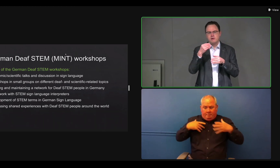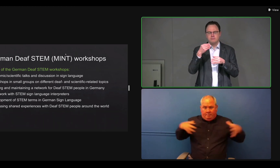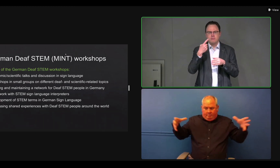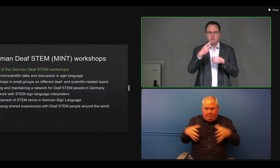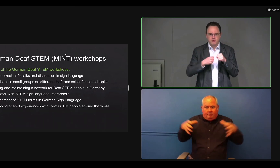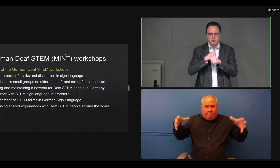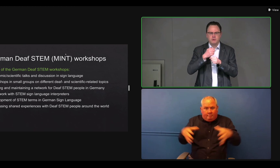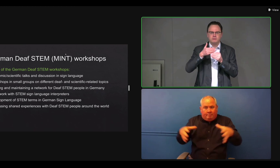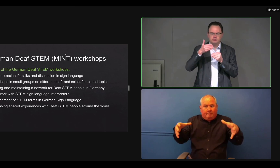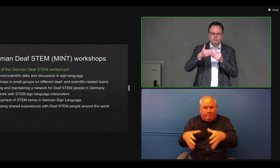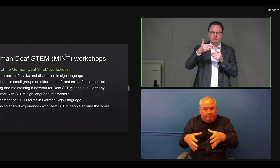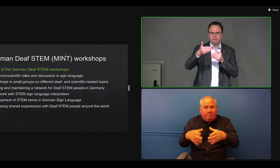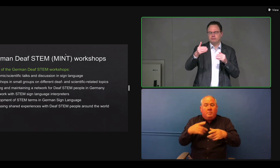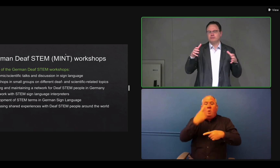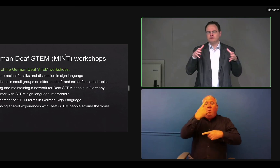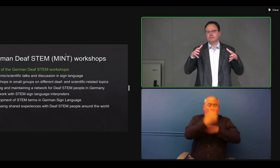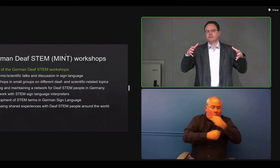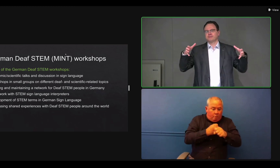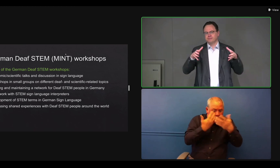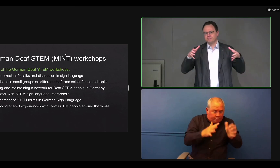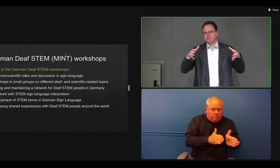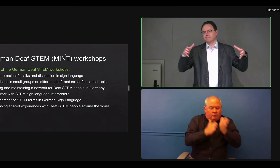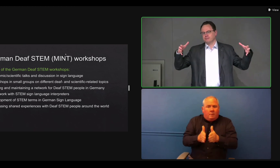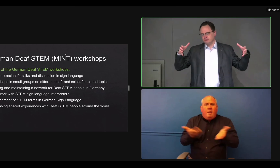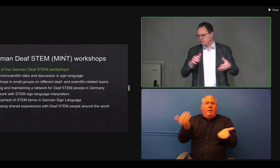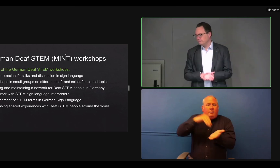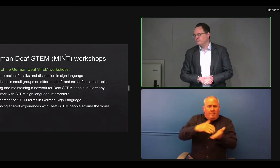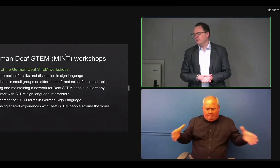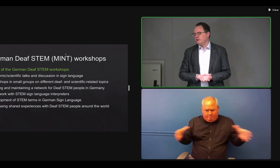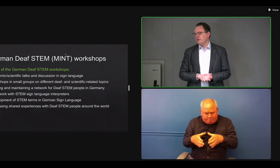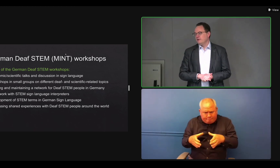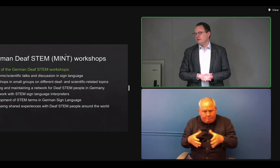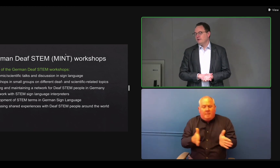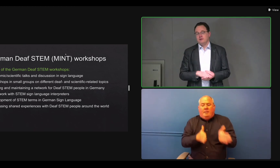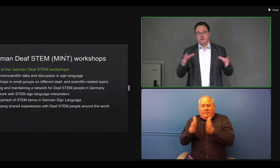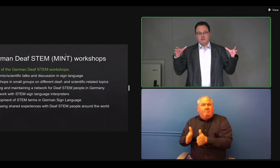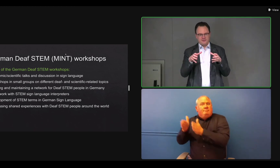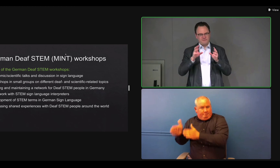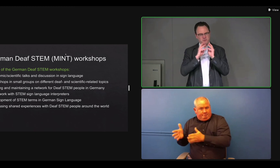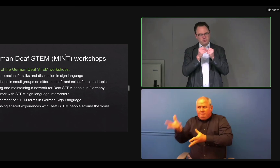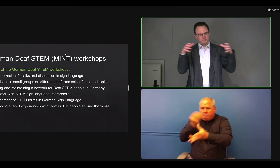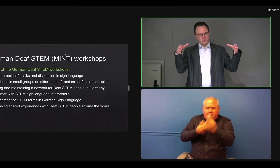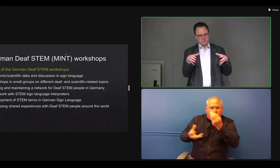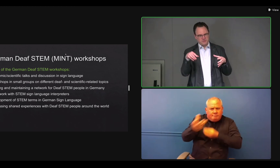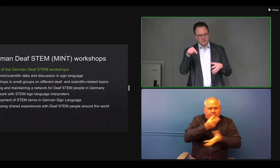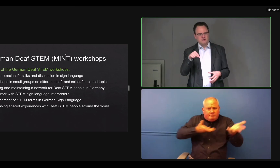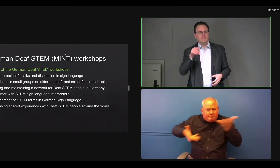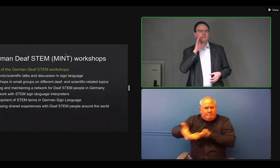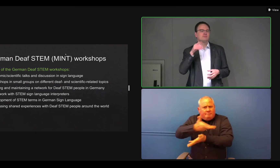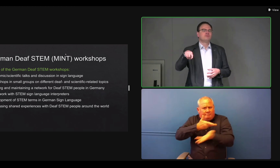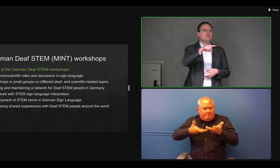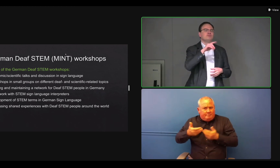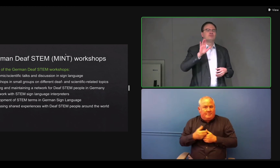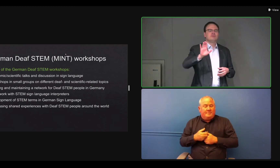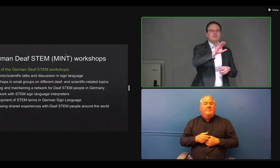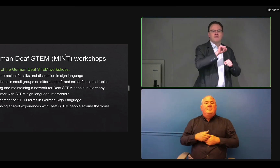workshops over time that would bring everyone together. And year after year, as we've had more and more workshops, the